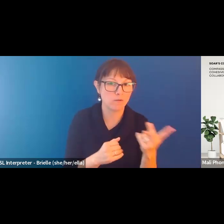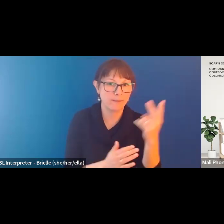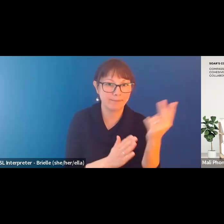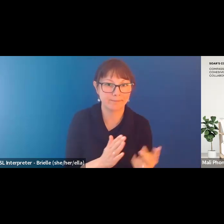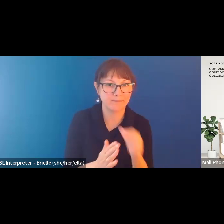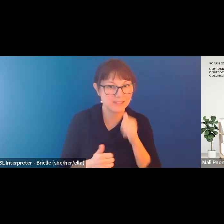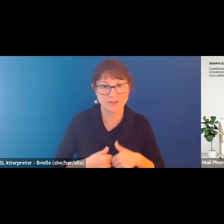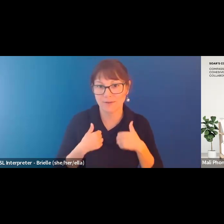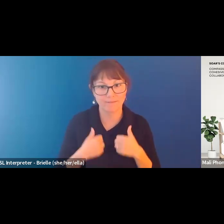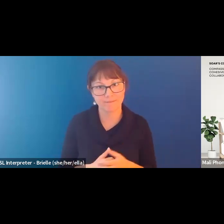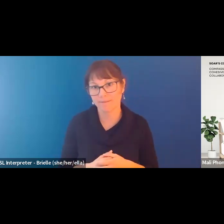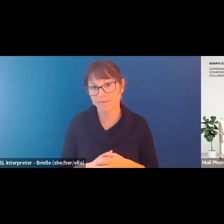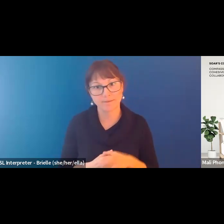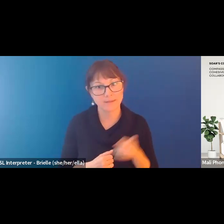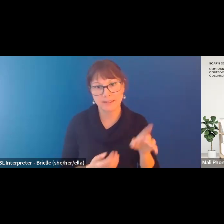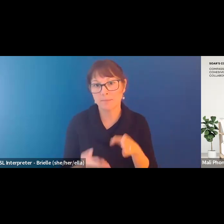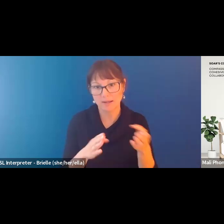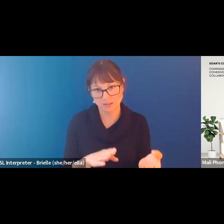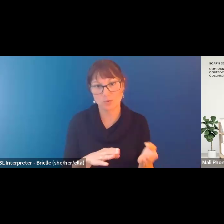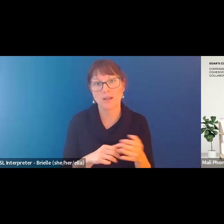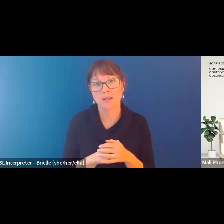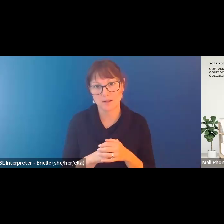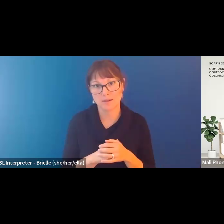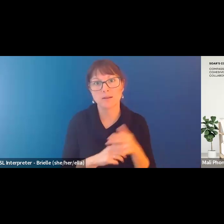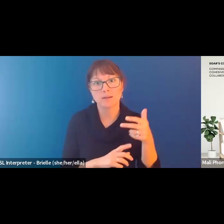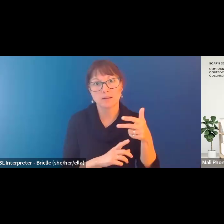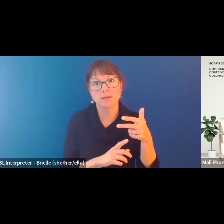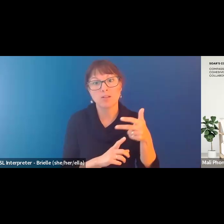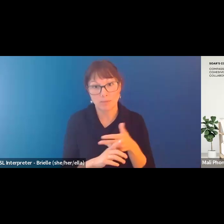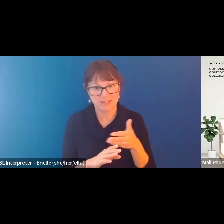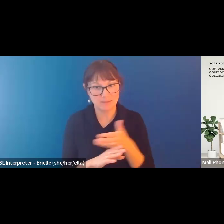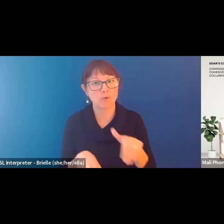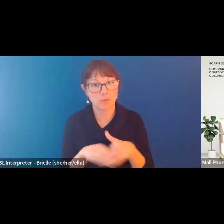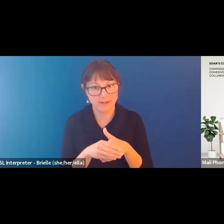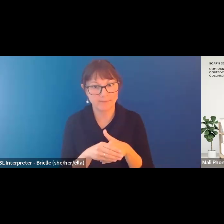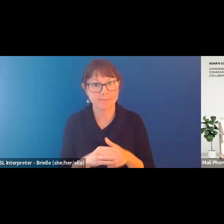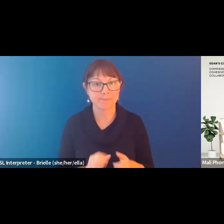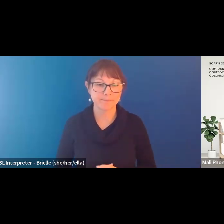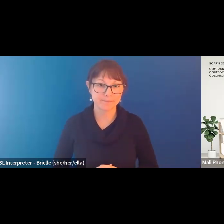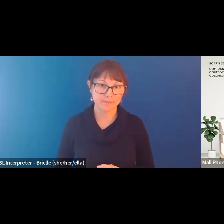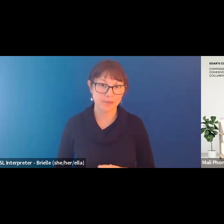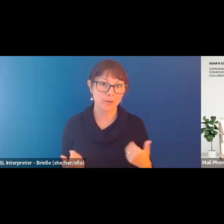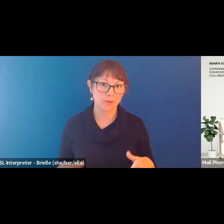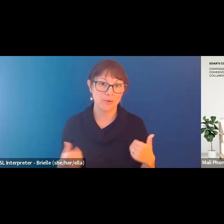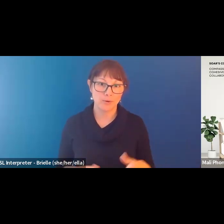survive the ordeal. He passed away 3 months before our wedding date.